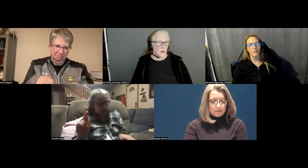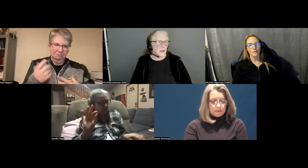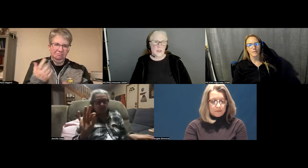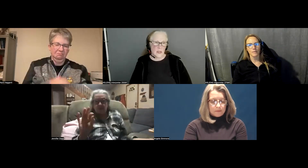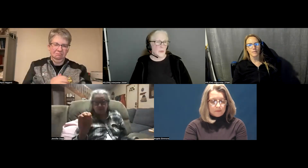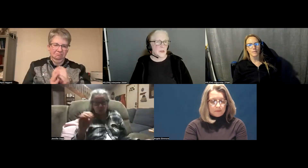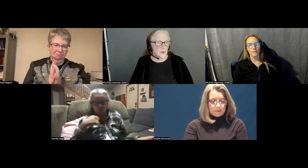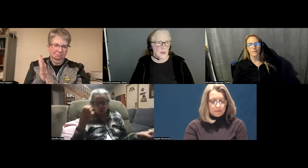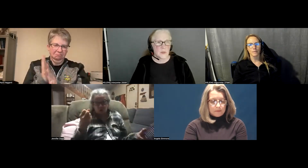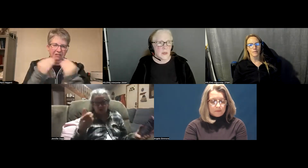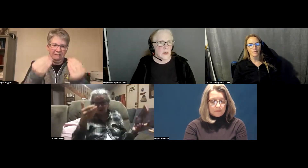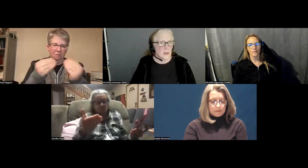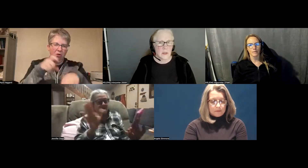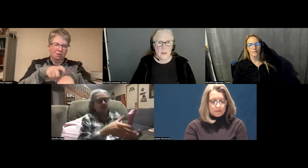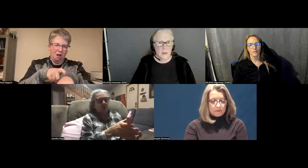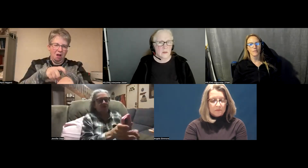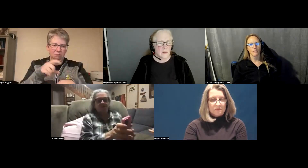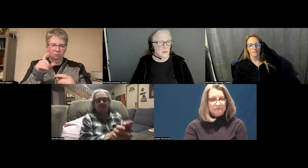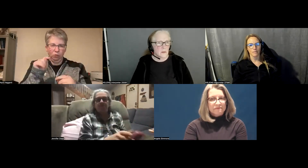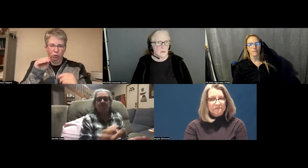What, we can just table this for next meeting, I think.